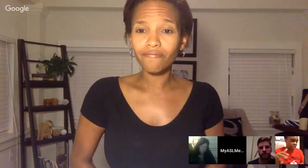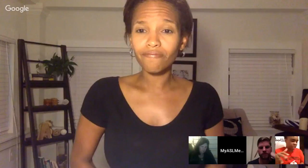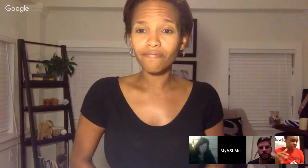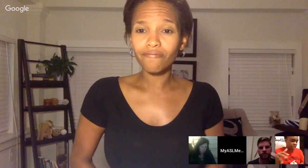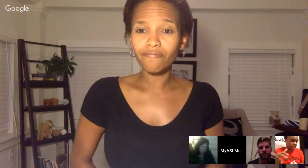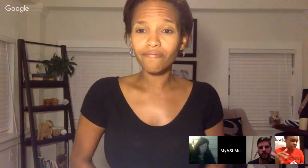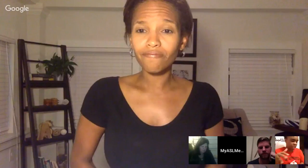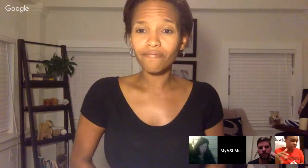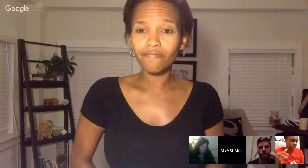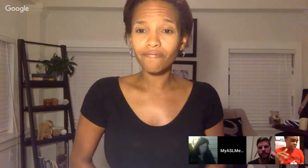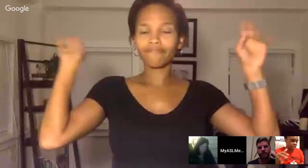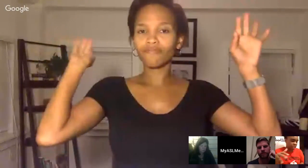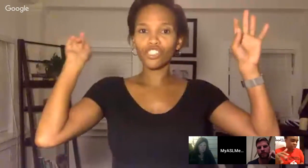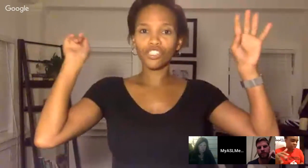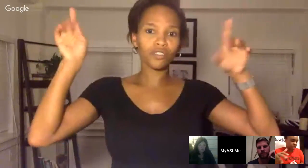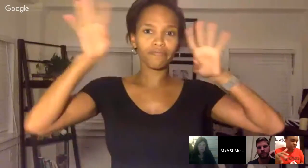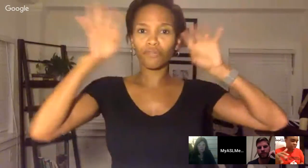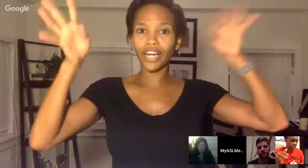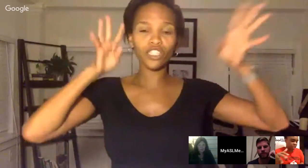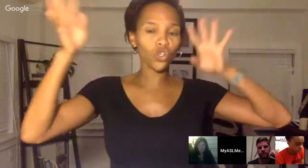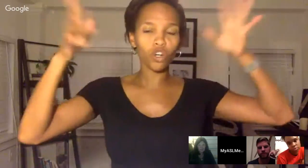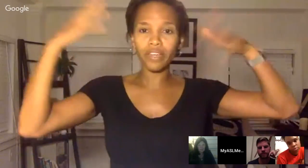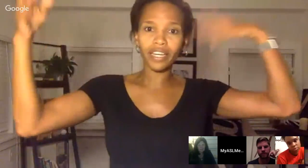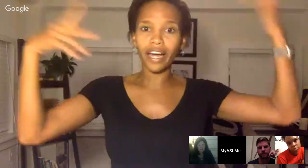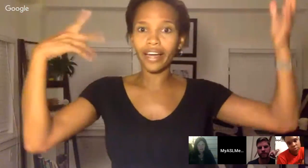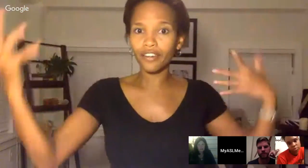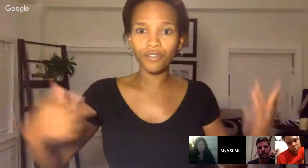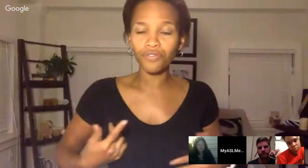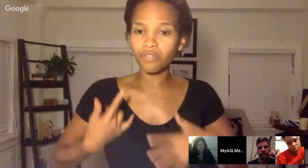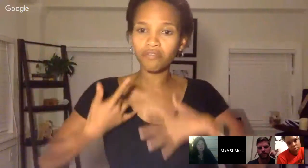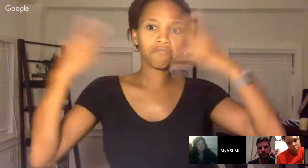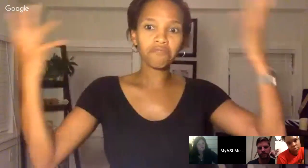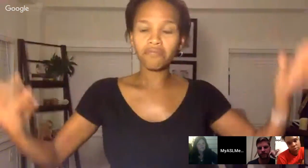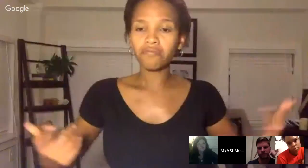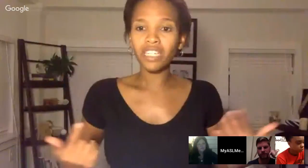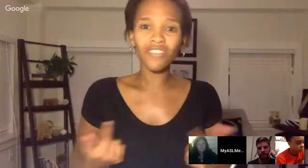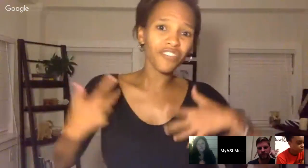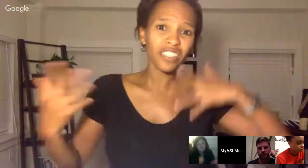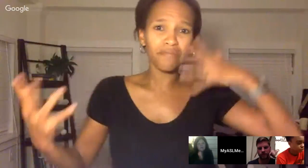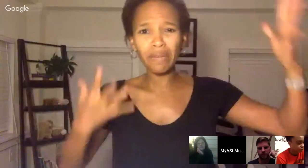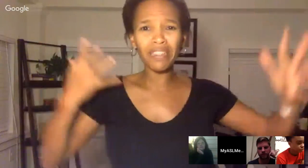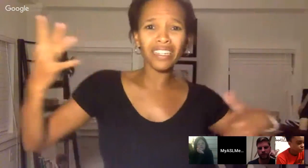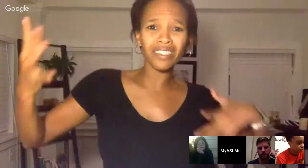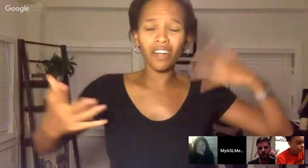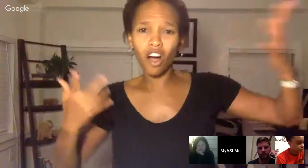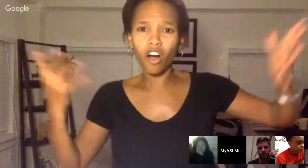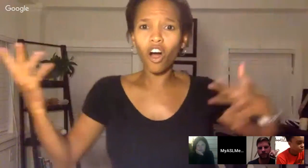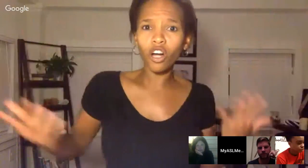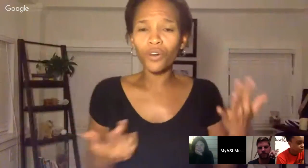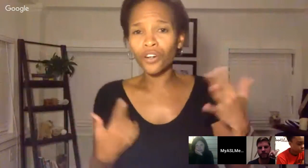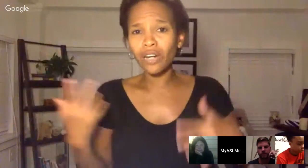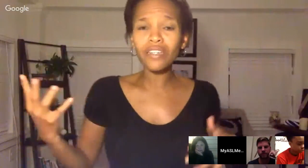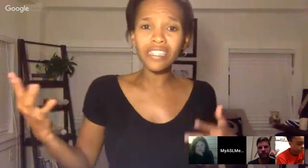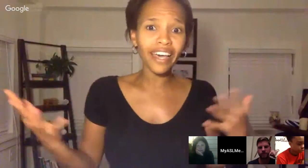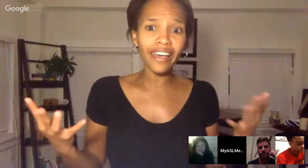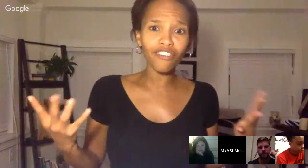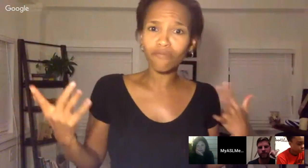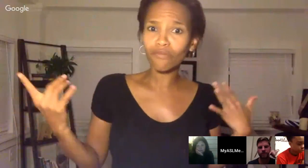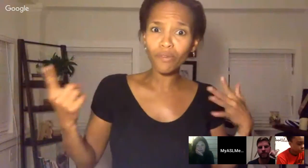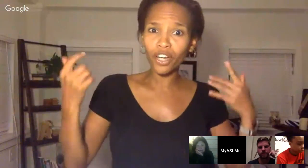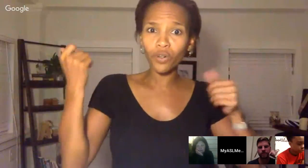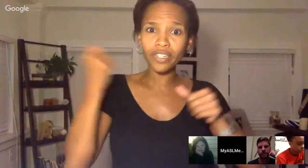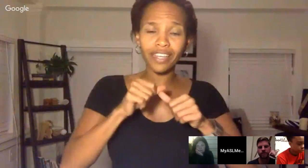That kind of like just brainstorming kind of, even if it maybe is awkward. I always